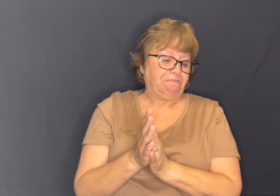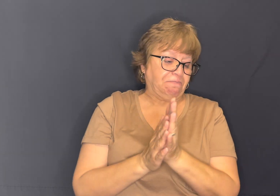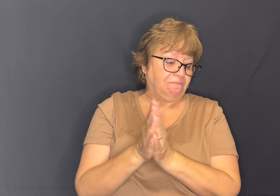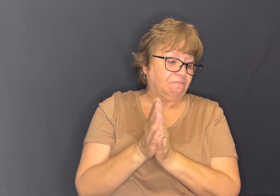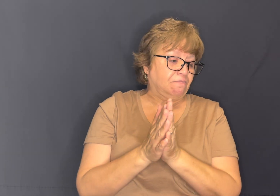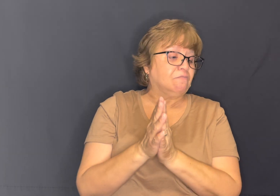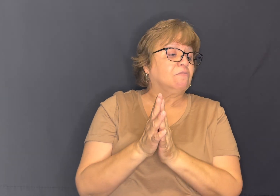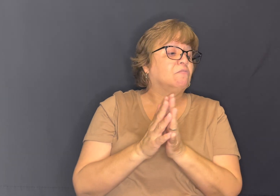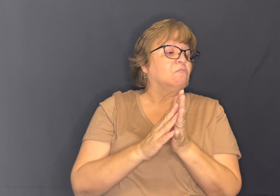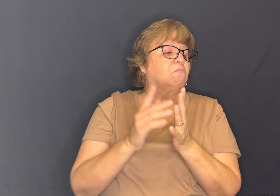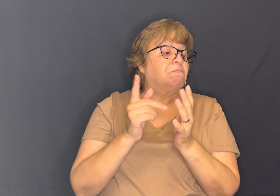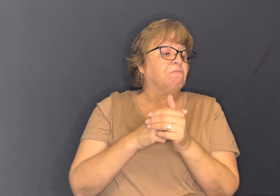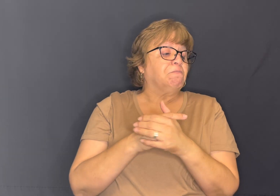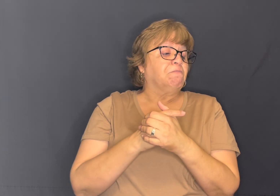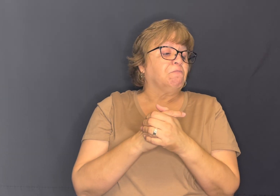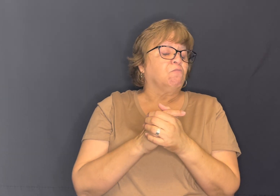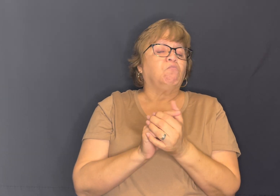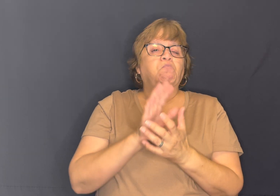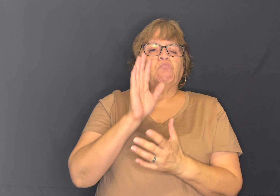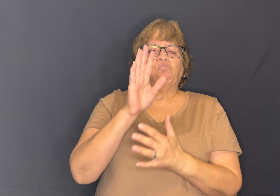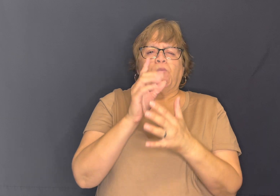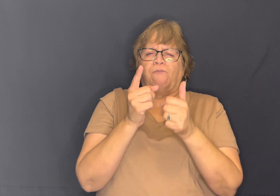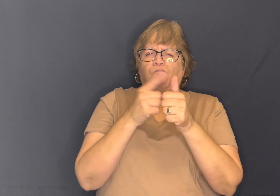Before I get into teaching signs,